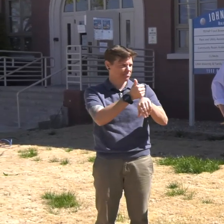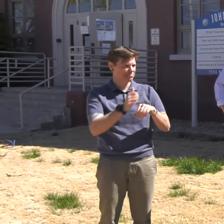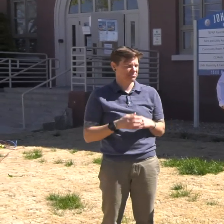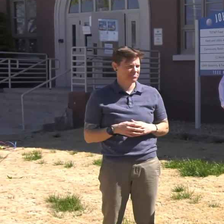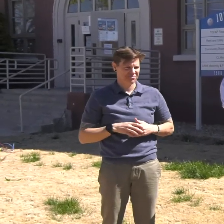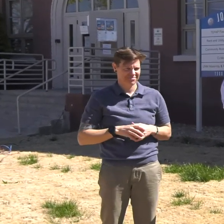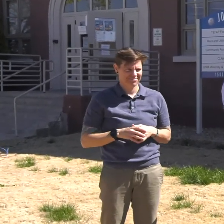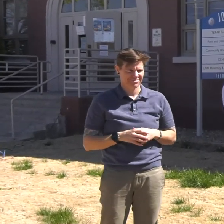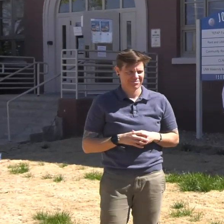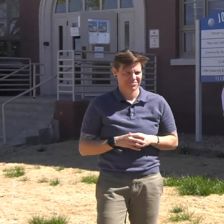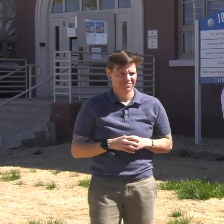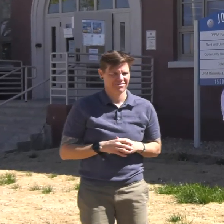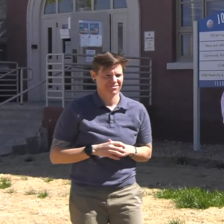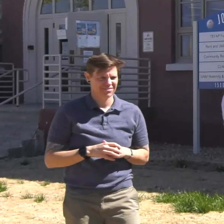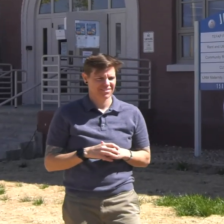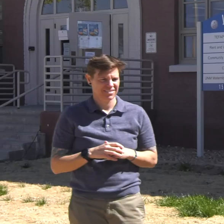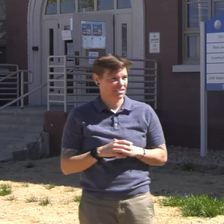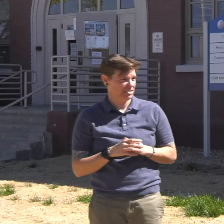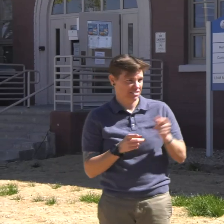Danielle, whenever you're ready.